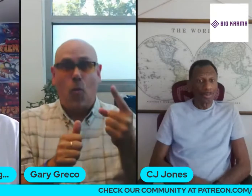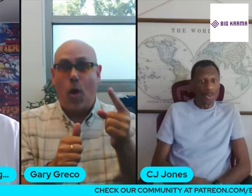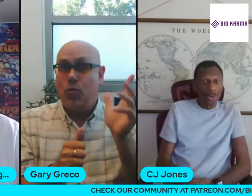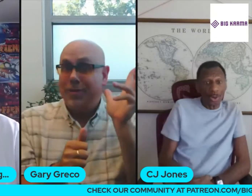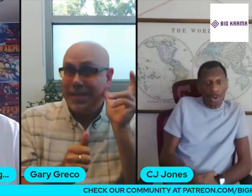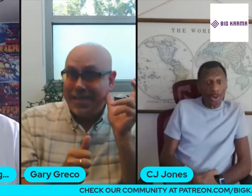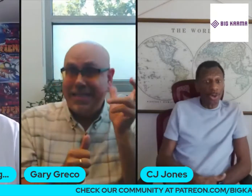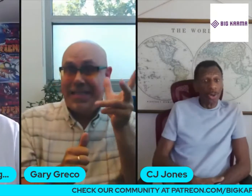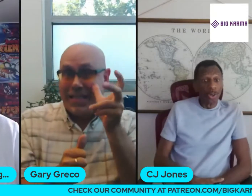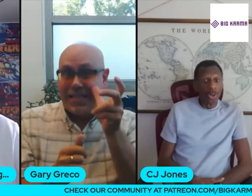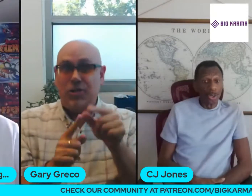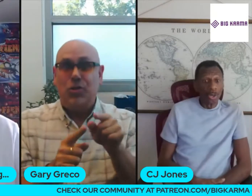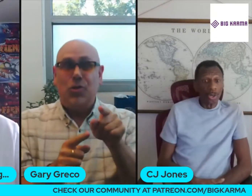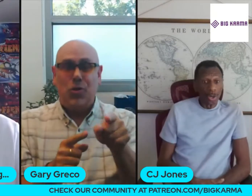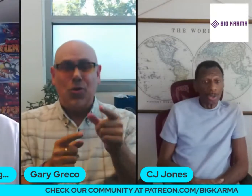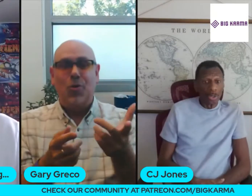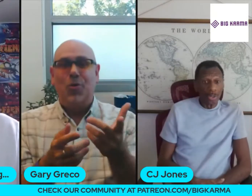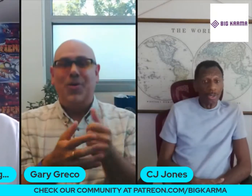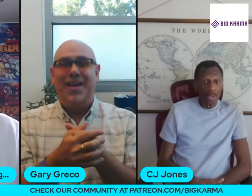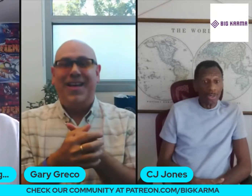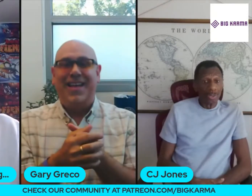this is one to pay attention.